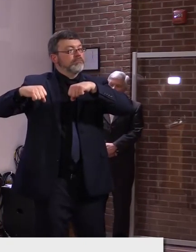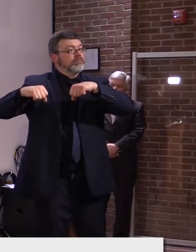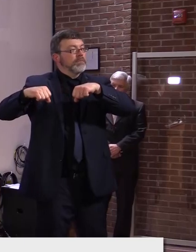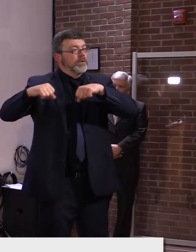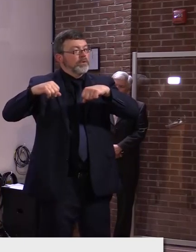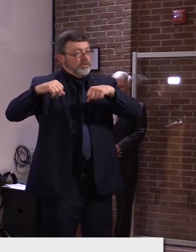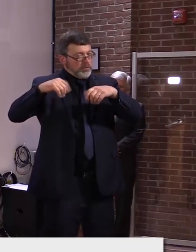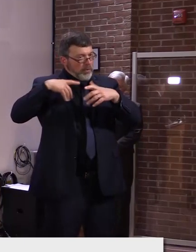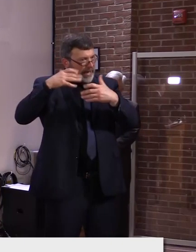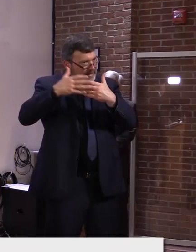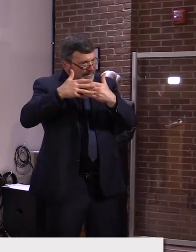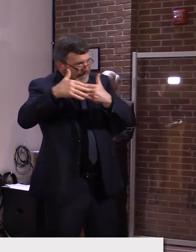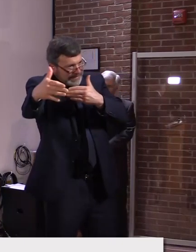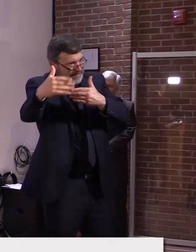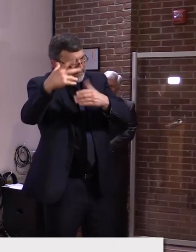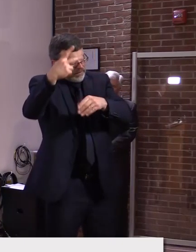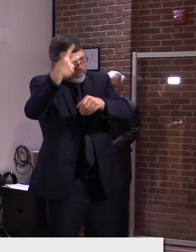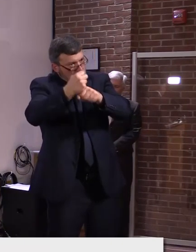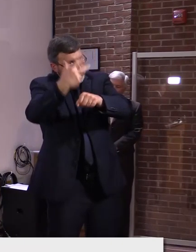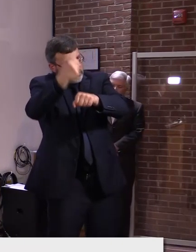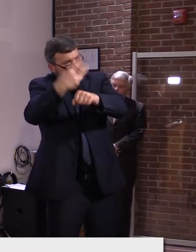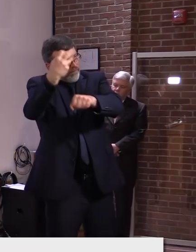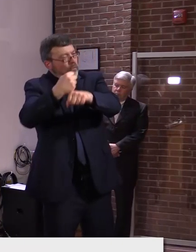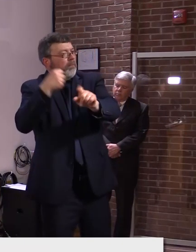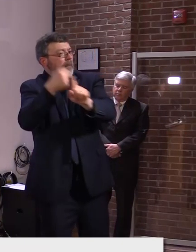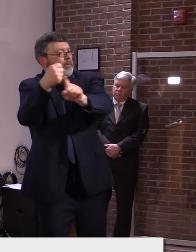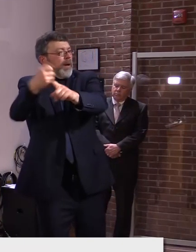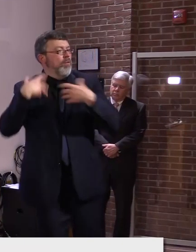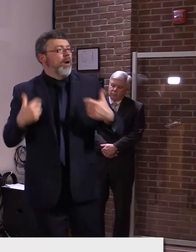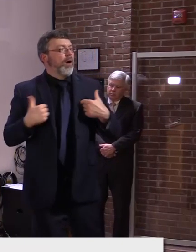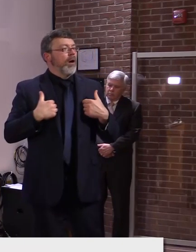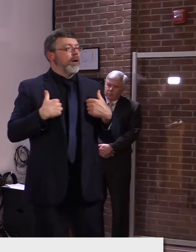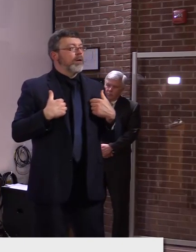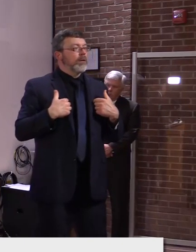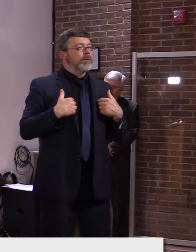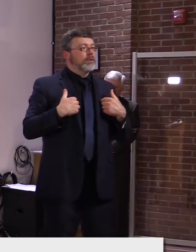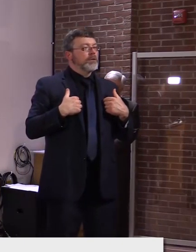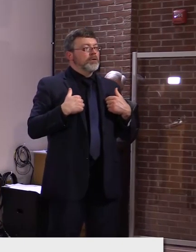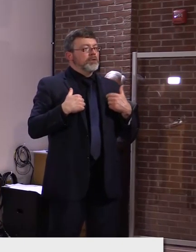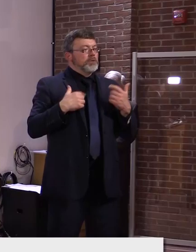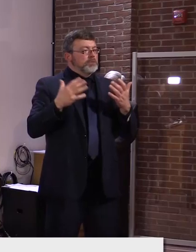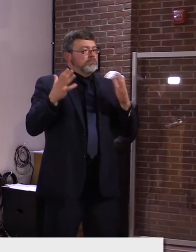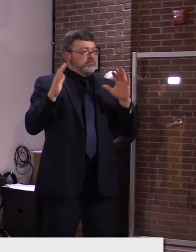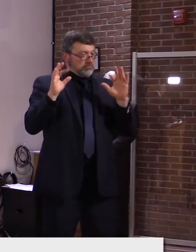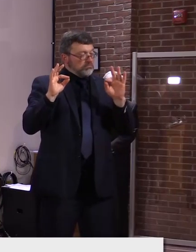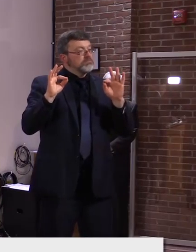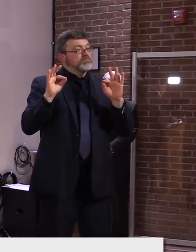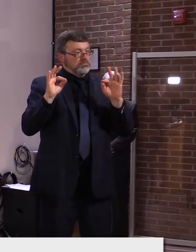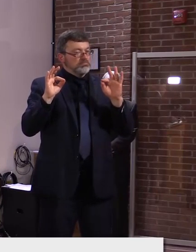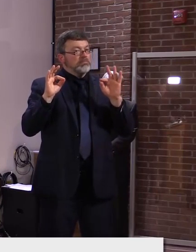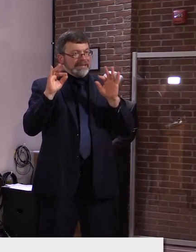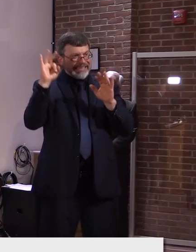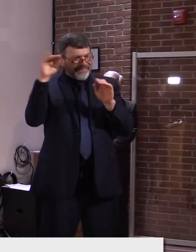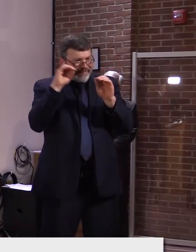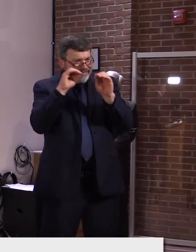bit different in some of the buckets, but for the most part, that's all I asked for. And so they seem to have